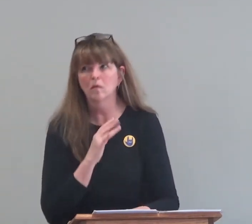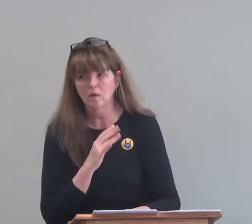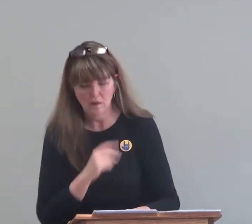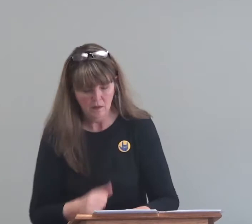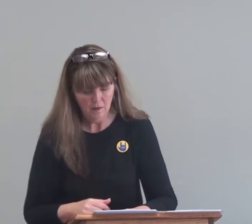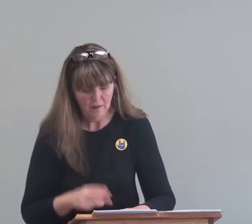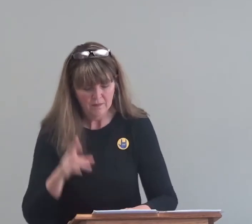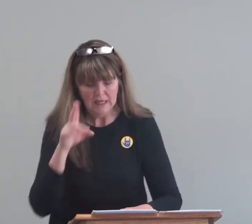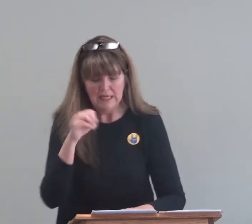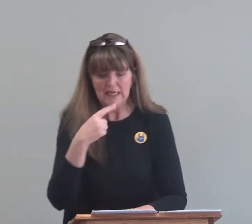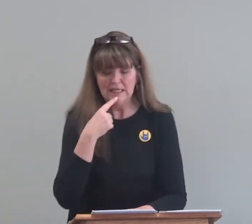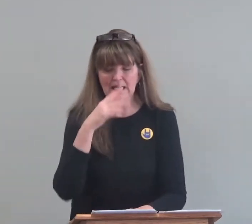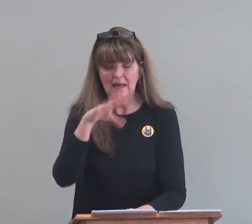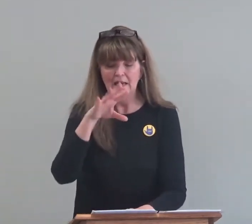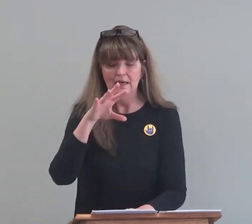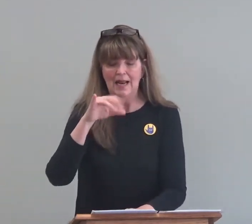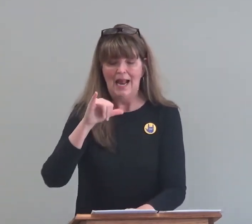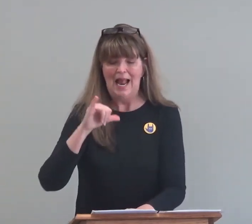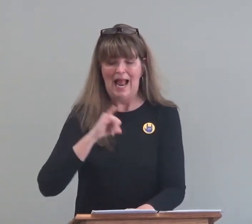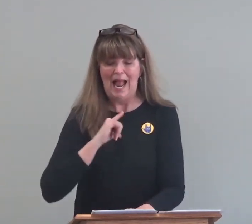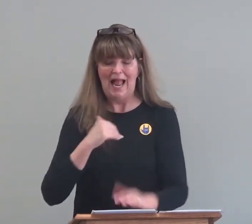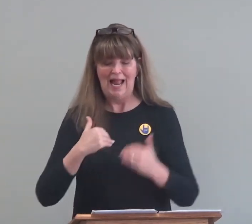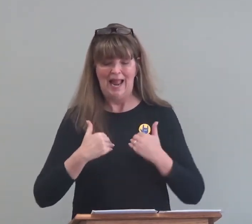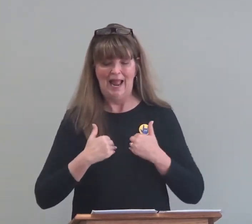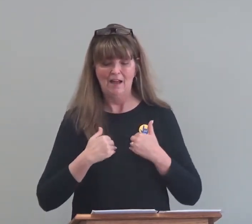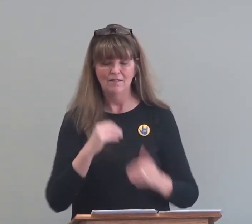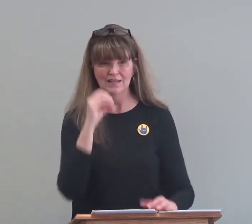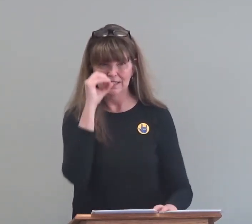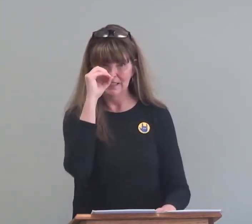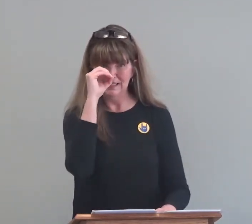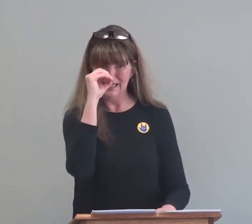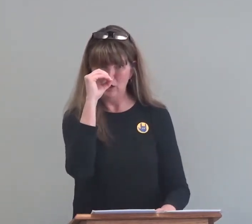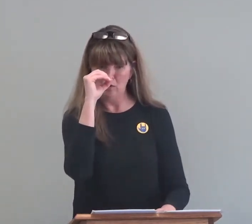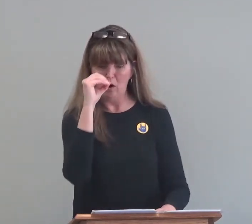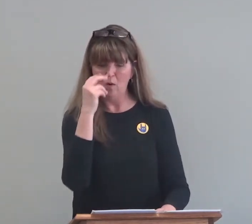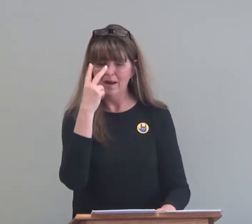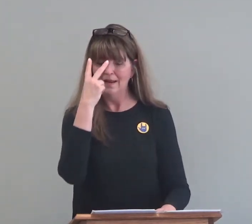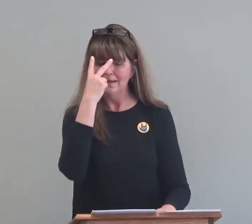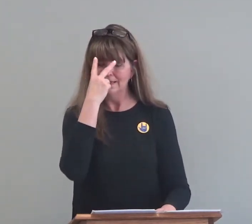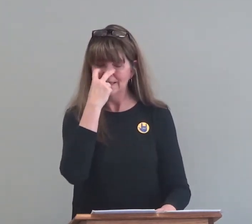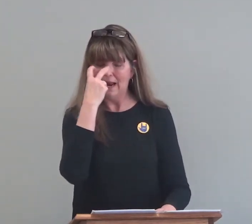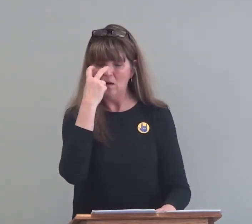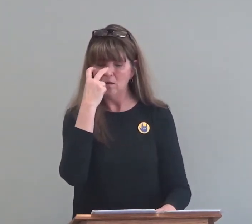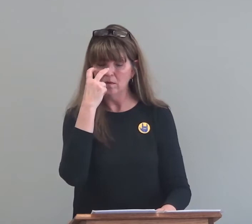saying? This is so incredibly cool. He said, I have zero doubt